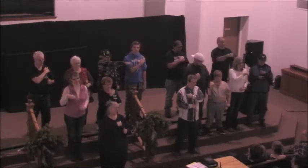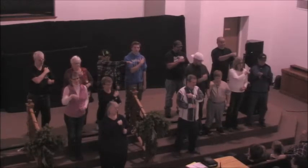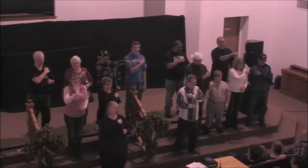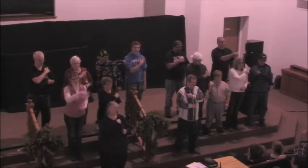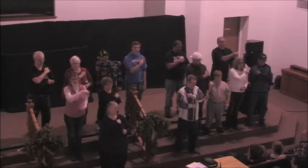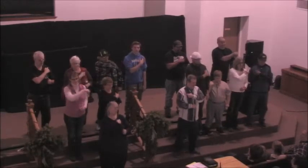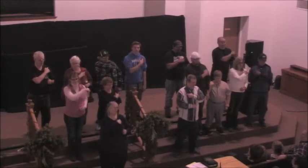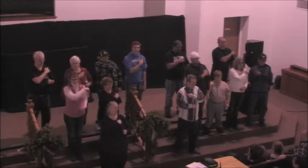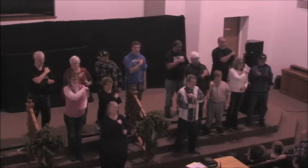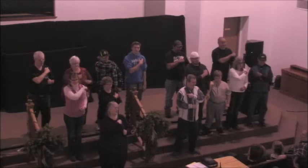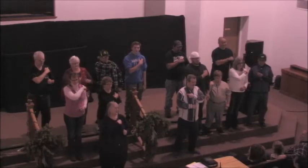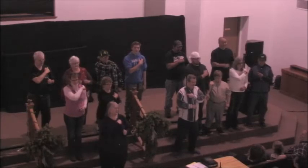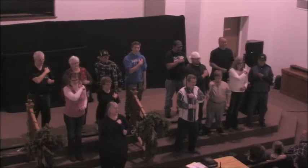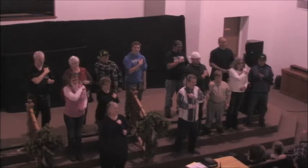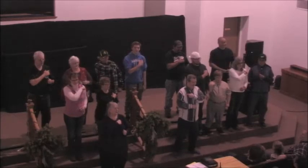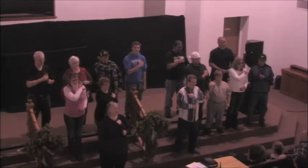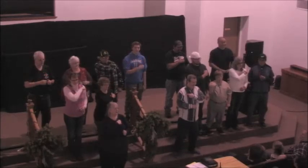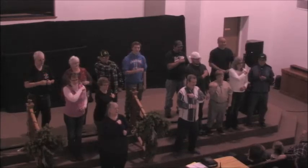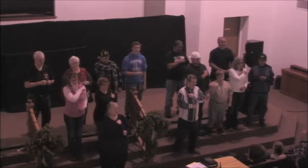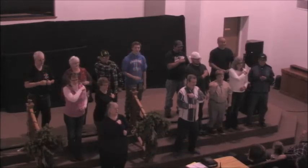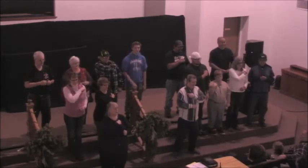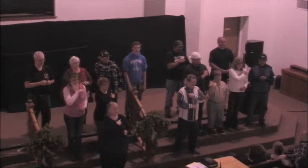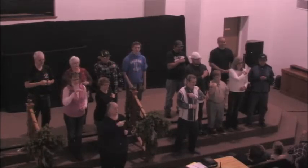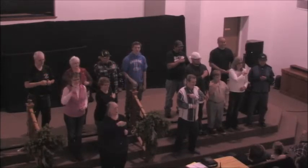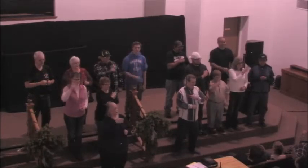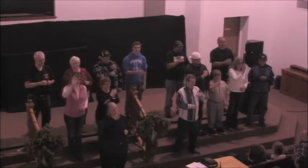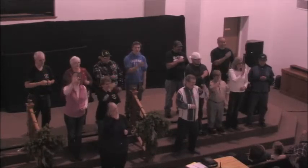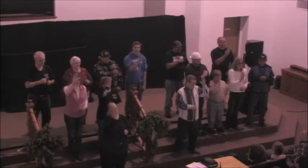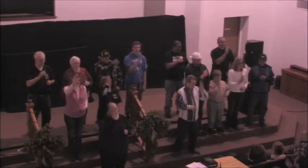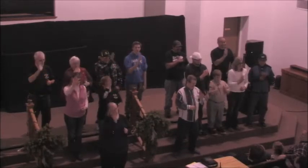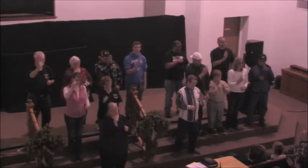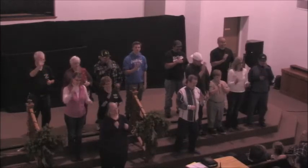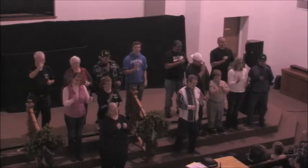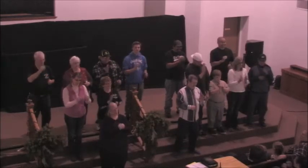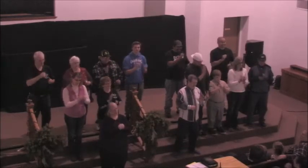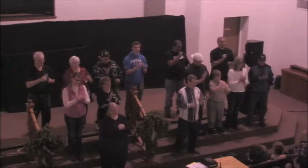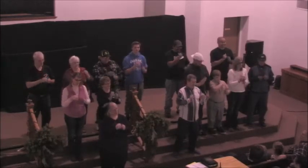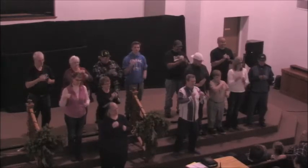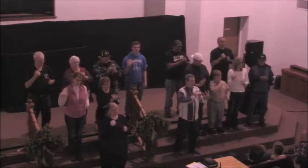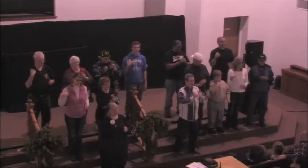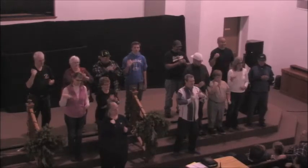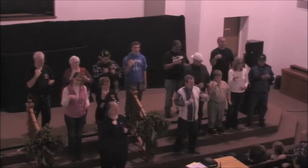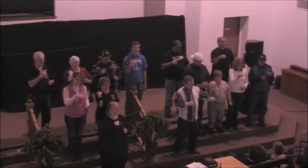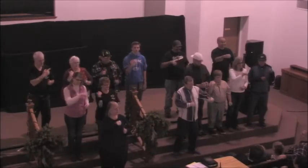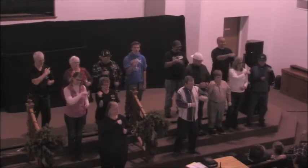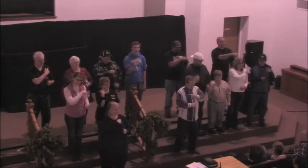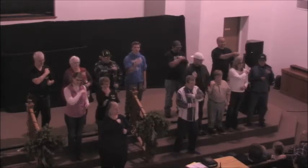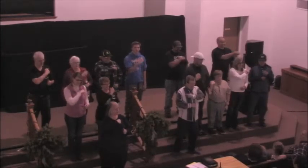God with